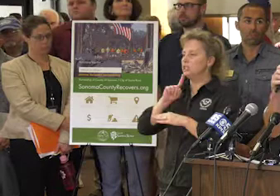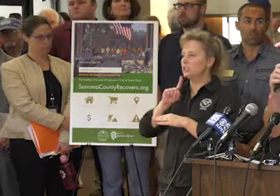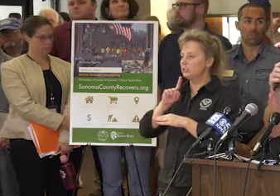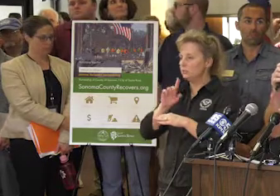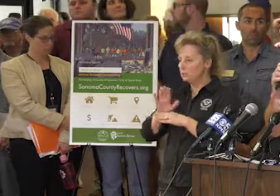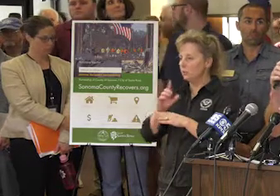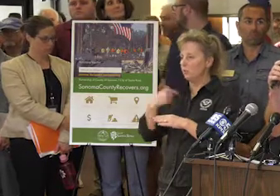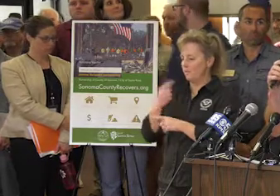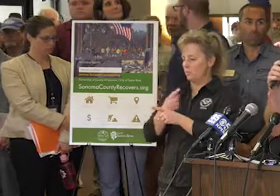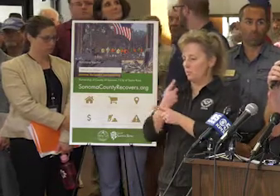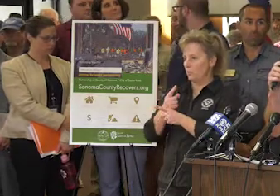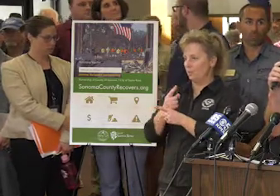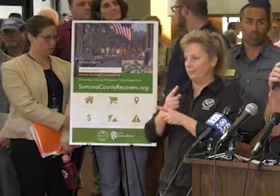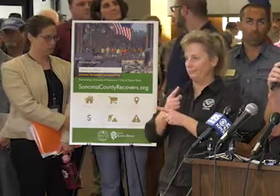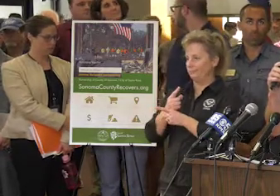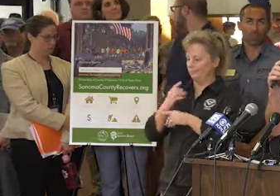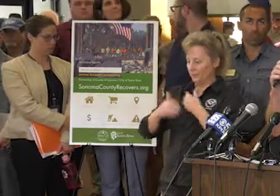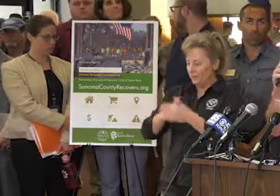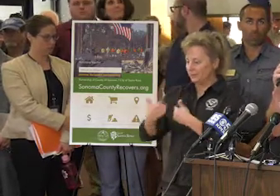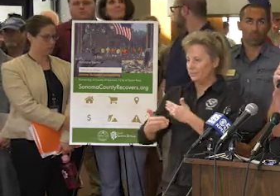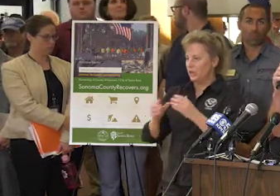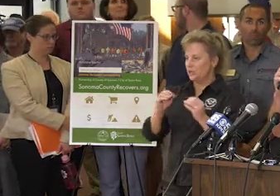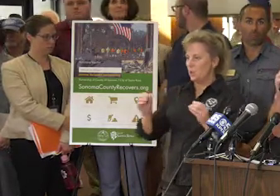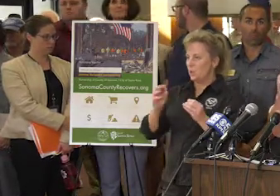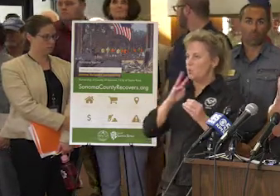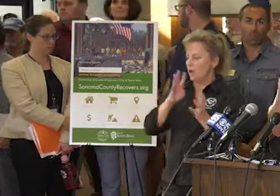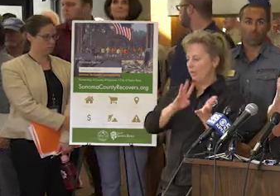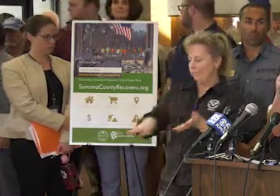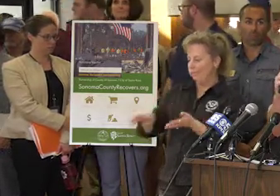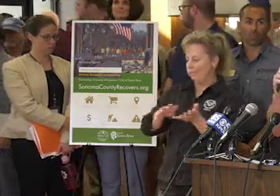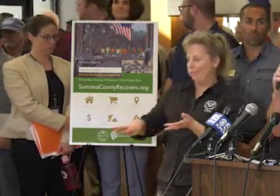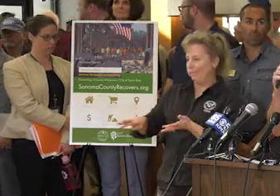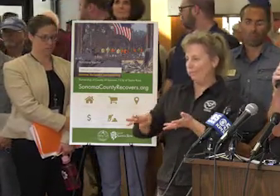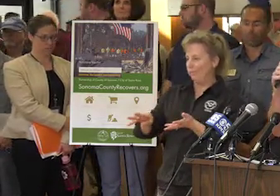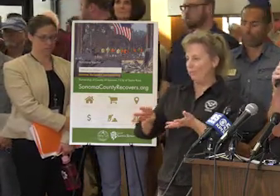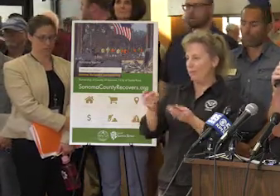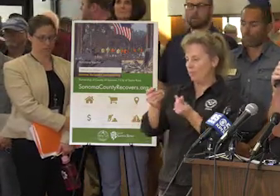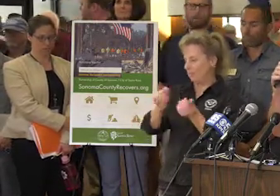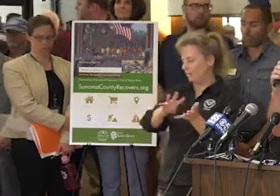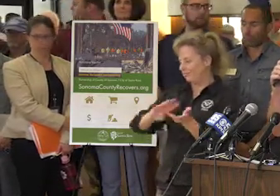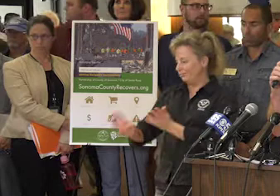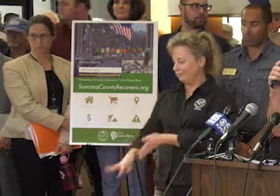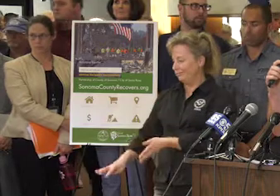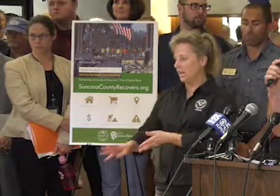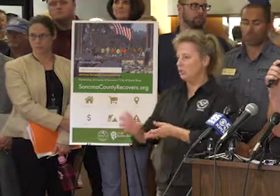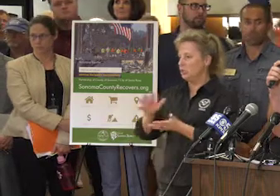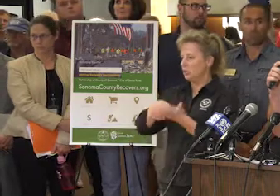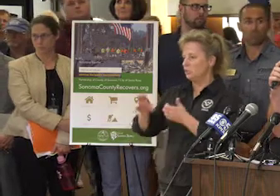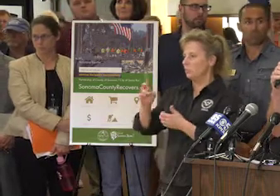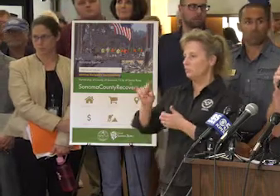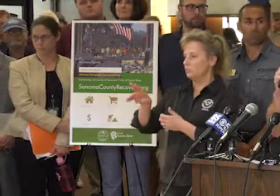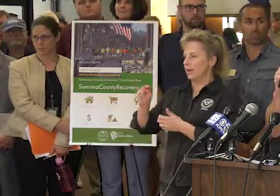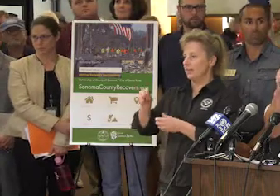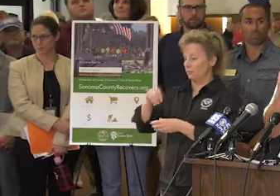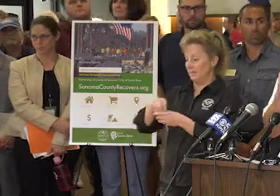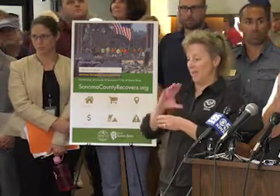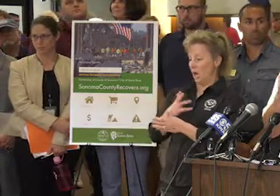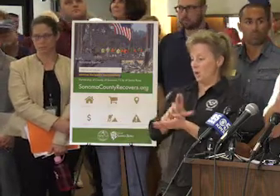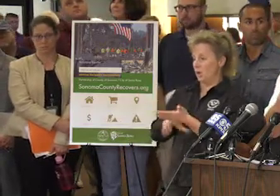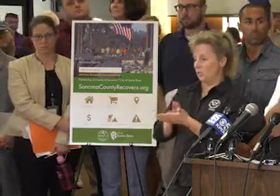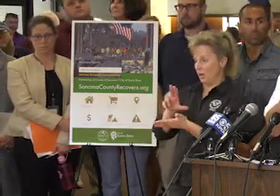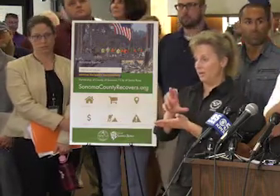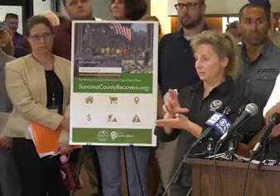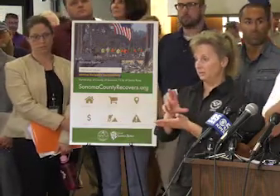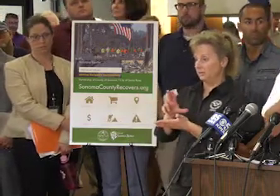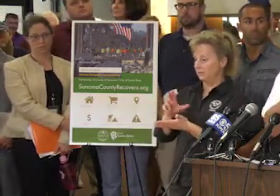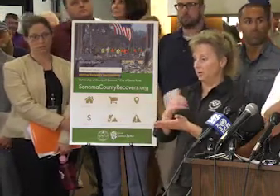have the appropriate measures so that there's no runoff as we wet down material. None of that will be going into the storm drains, and that's it. Within our contract.